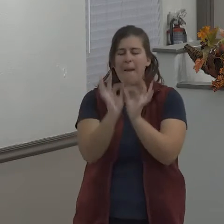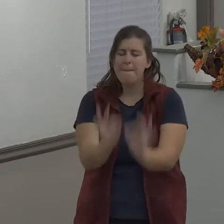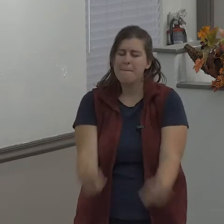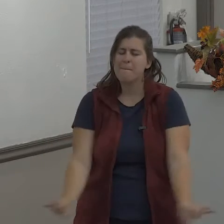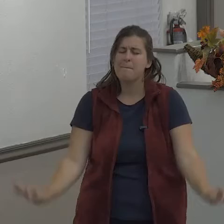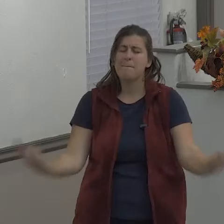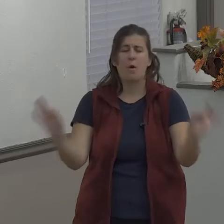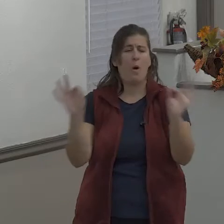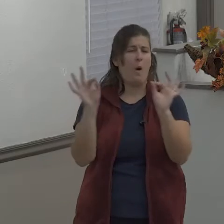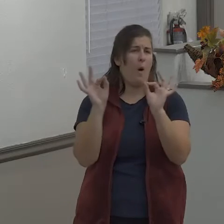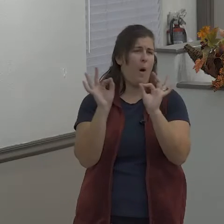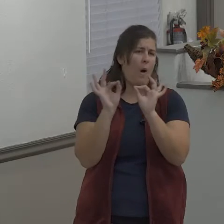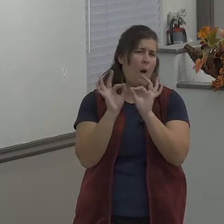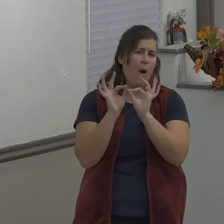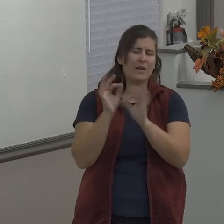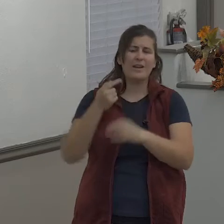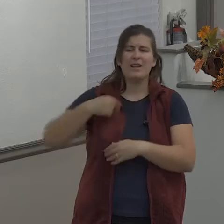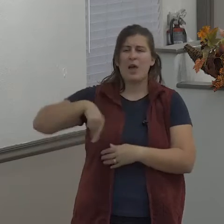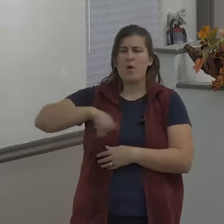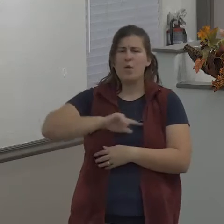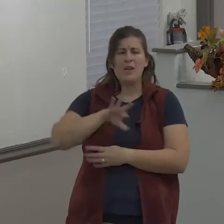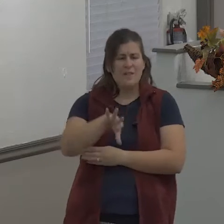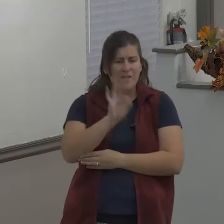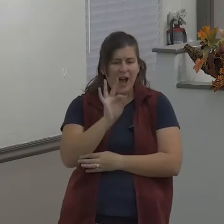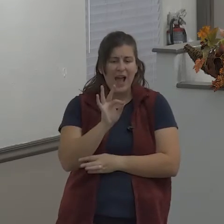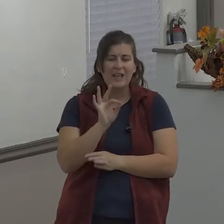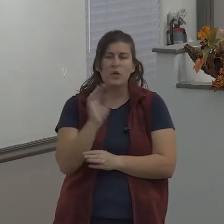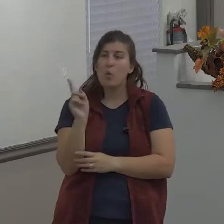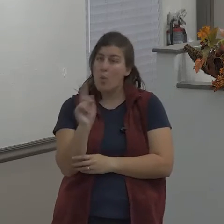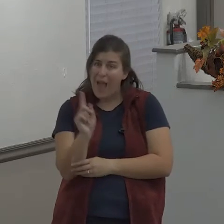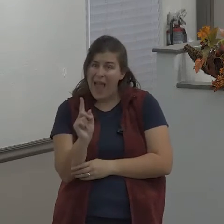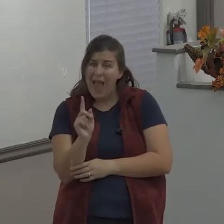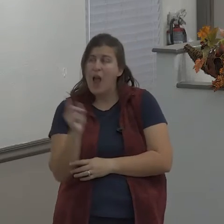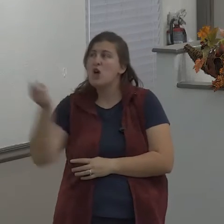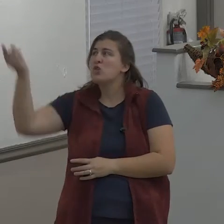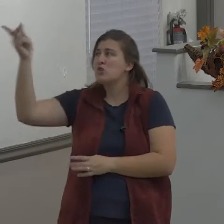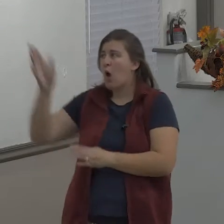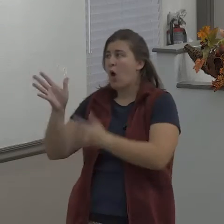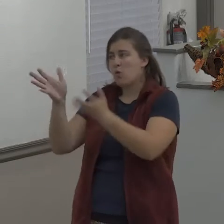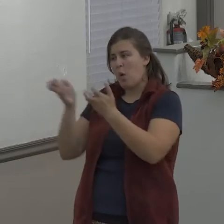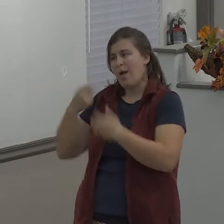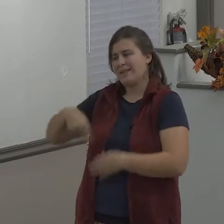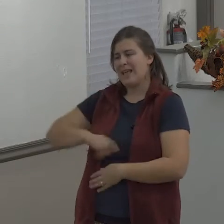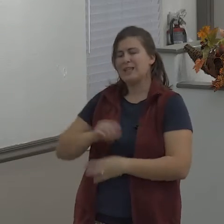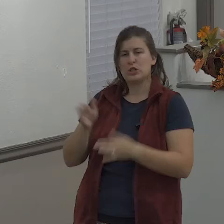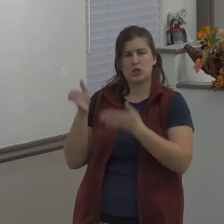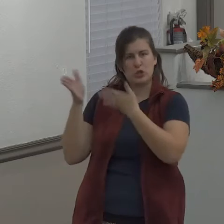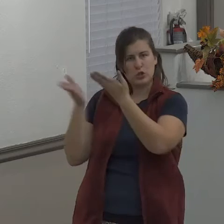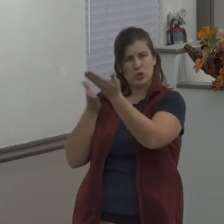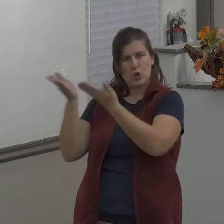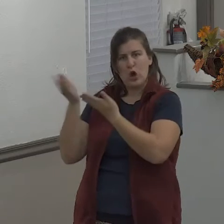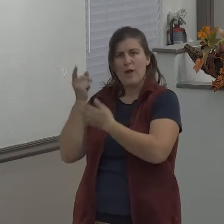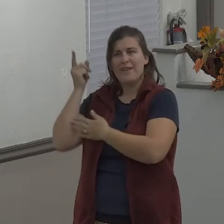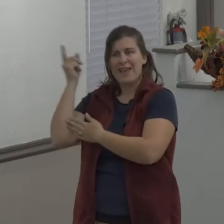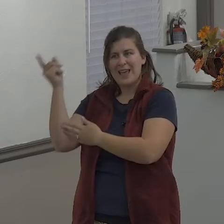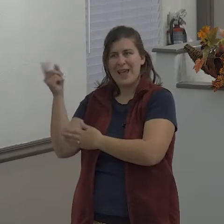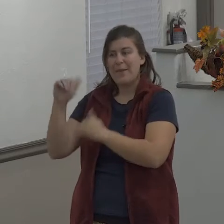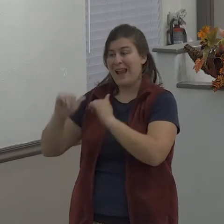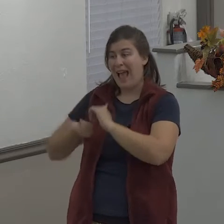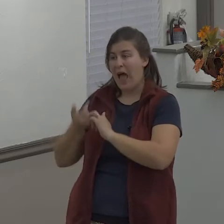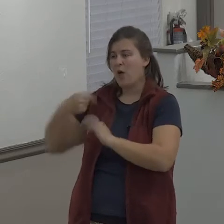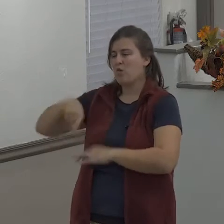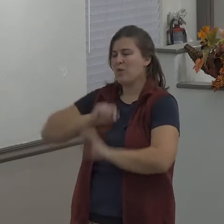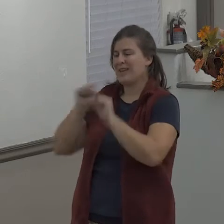it's imperative that we find where we can serve the Lord and how we can serve the Lord